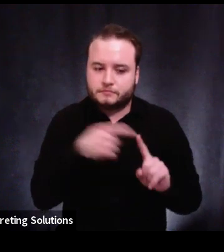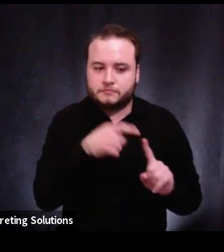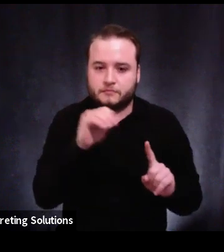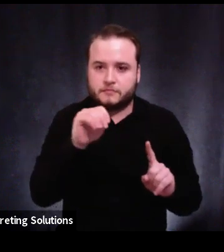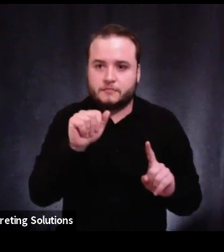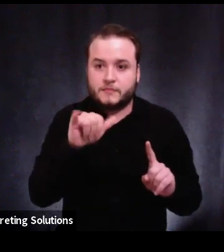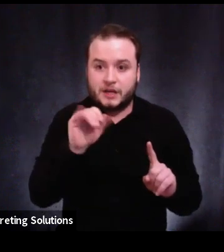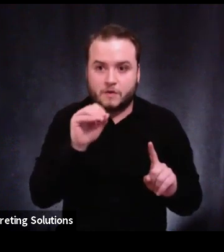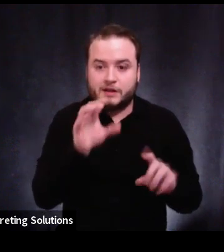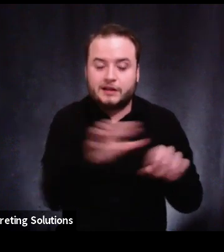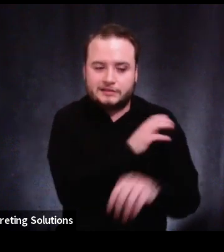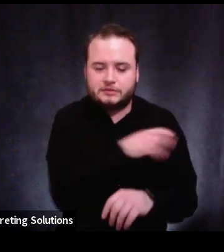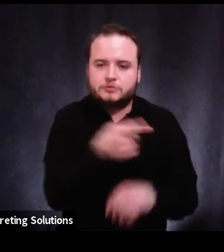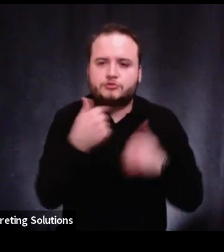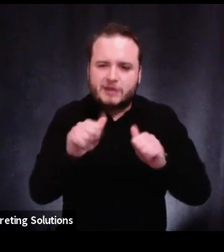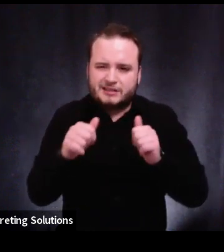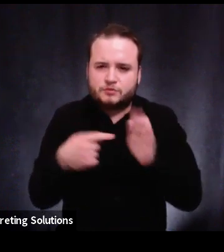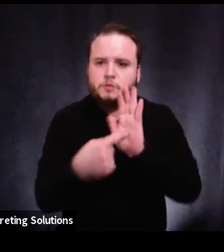Thank you so much.